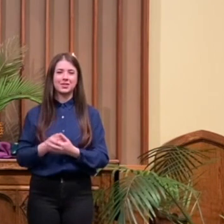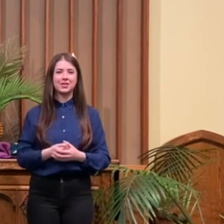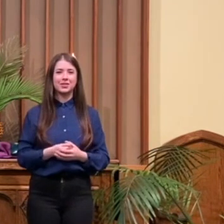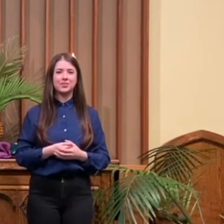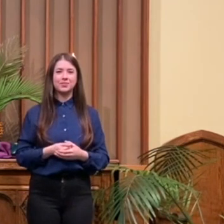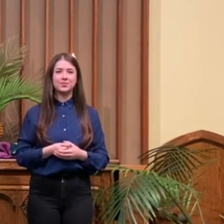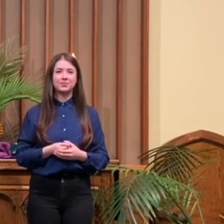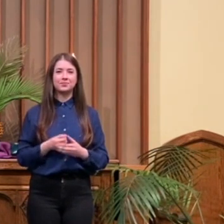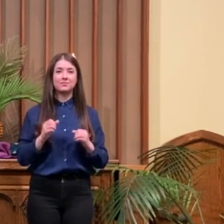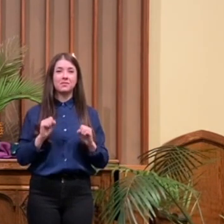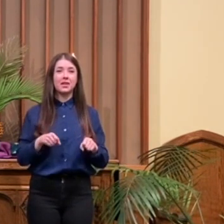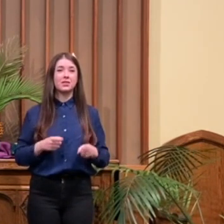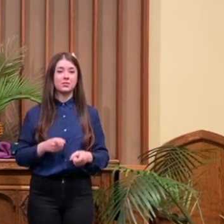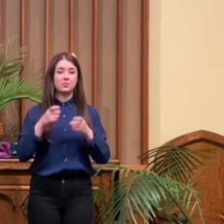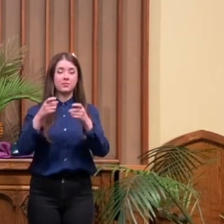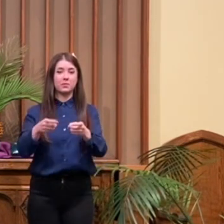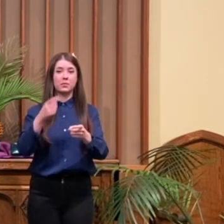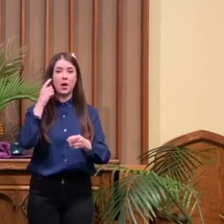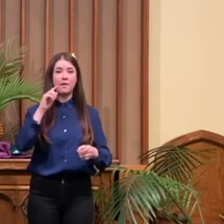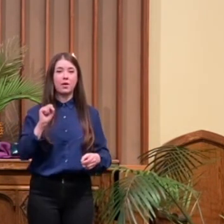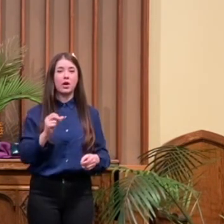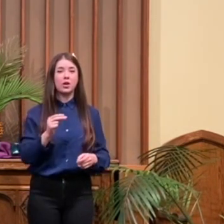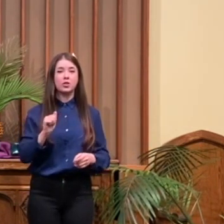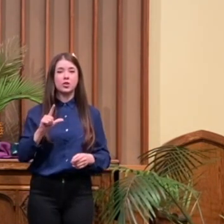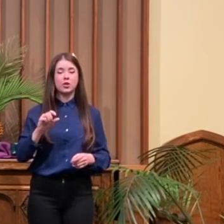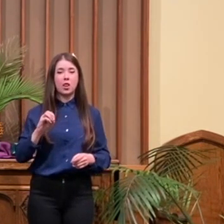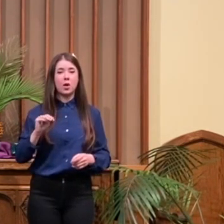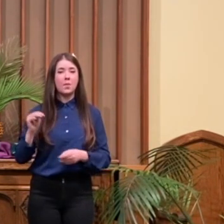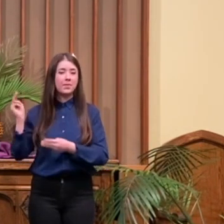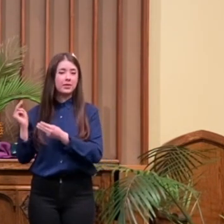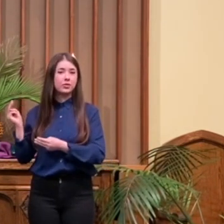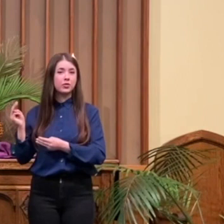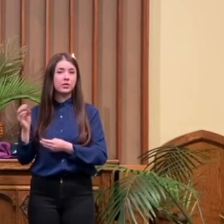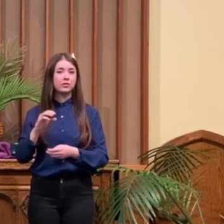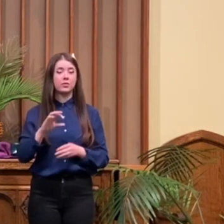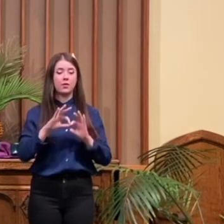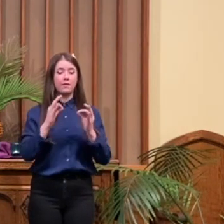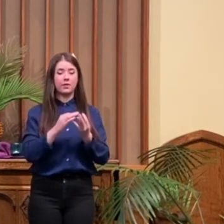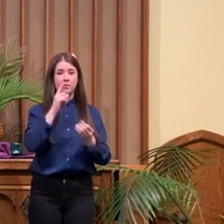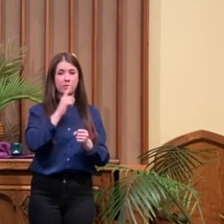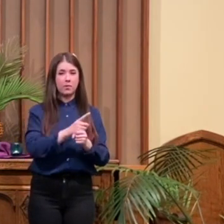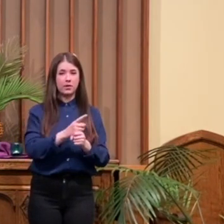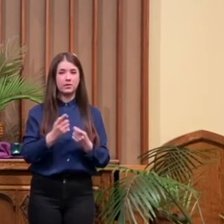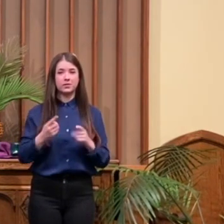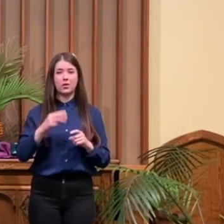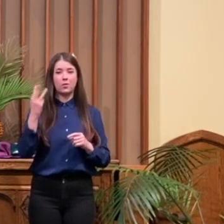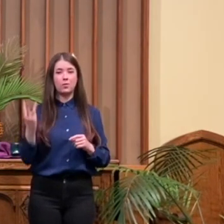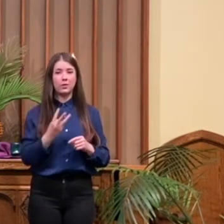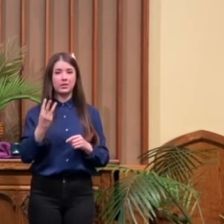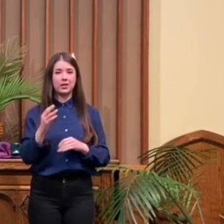You can still drop off your donations for Shalom Ministry or Family Promise on Wednesday afternoons